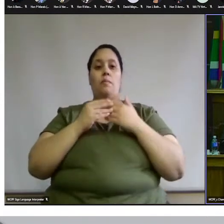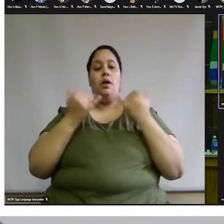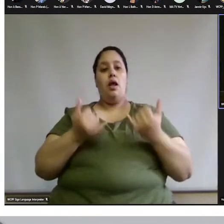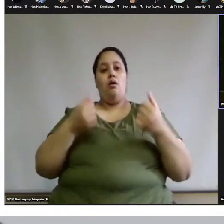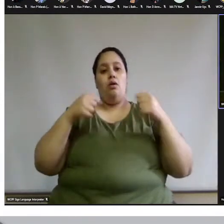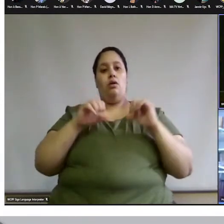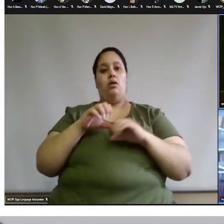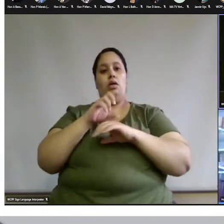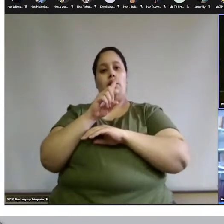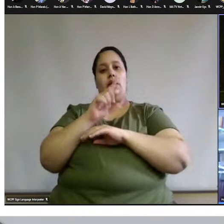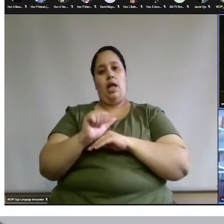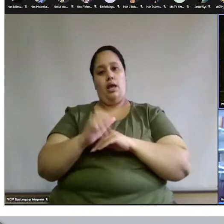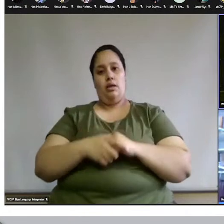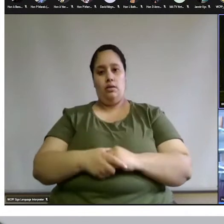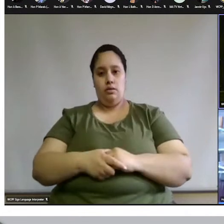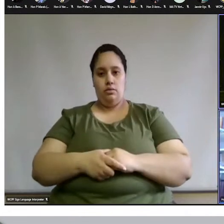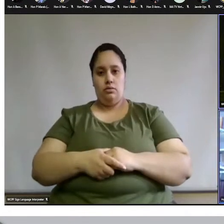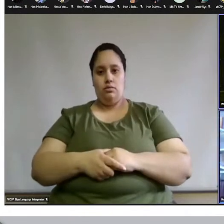the DA.